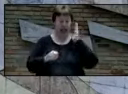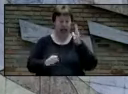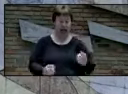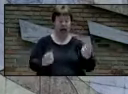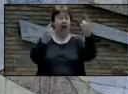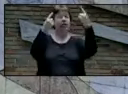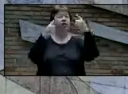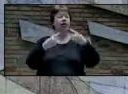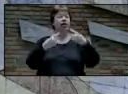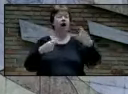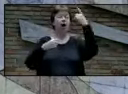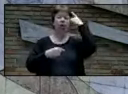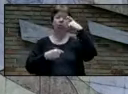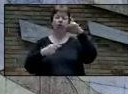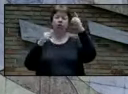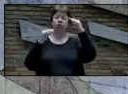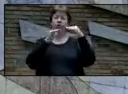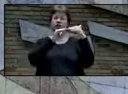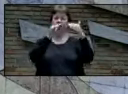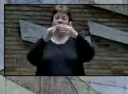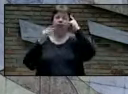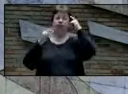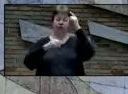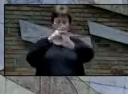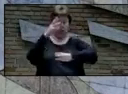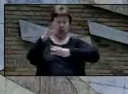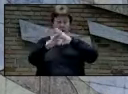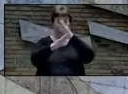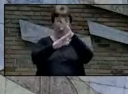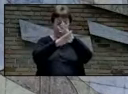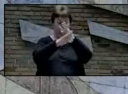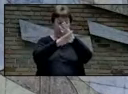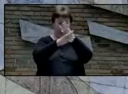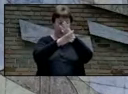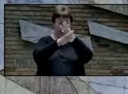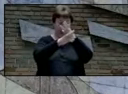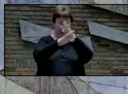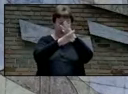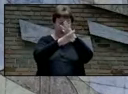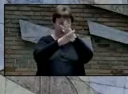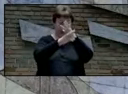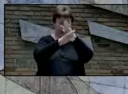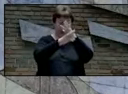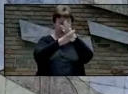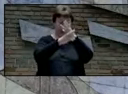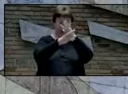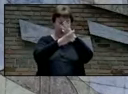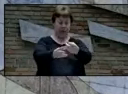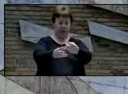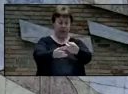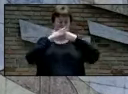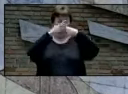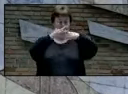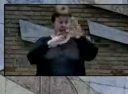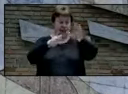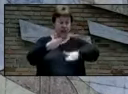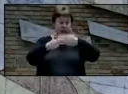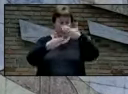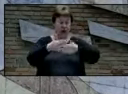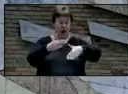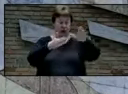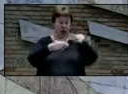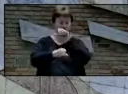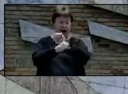sea, has come with justice for the world. Break